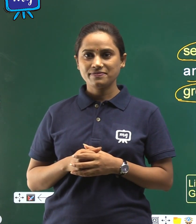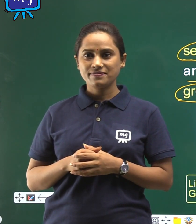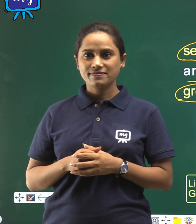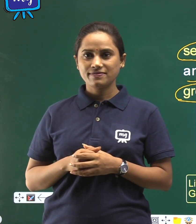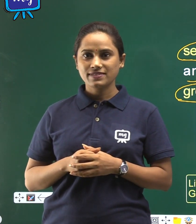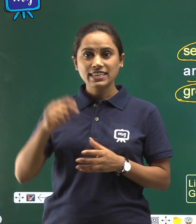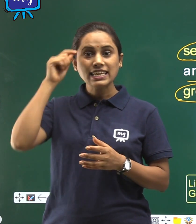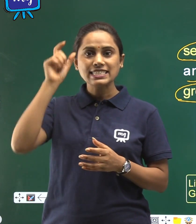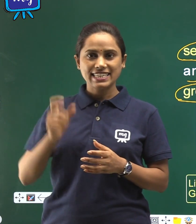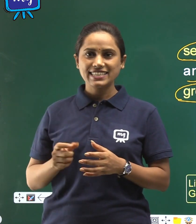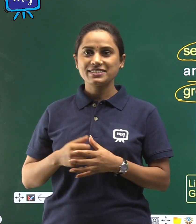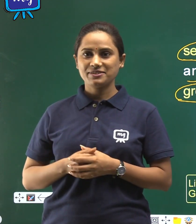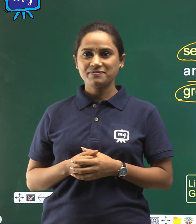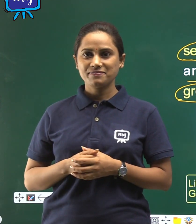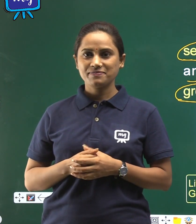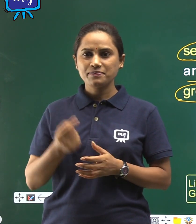seeds,